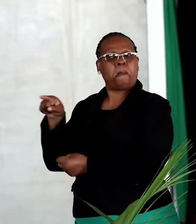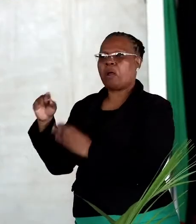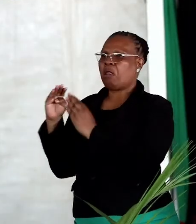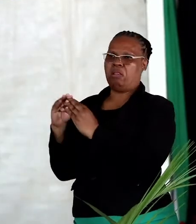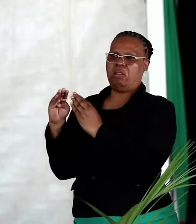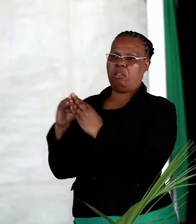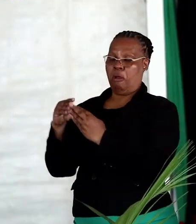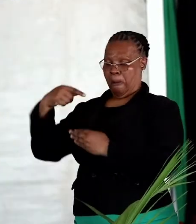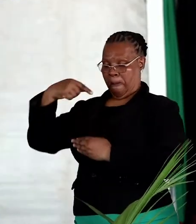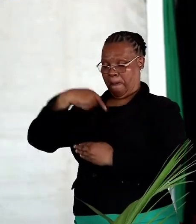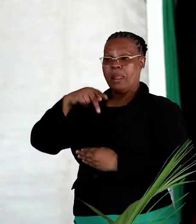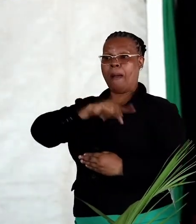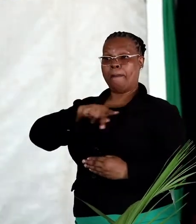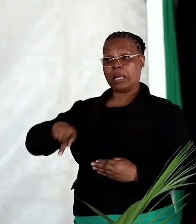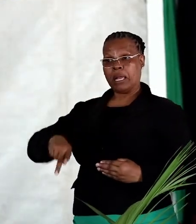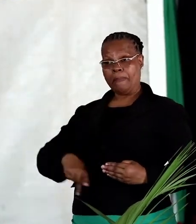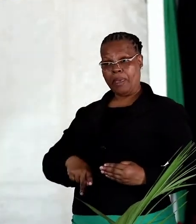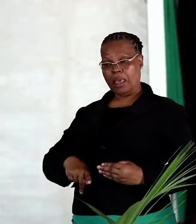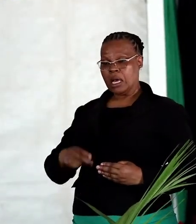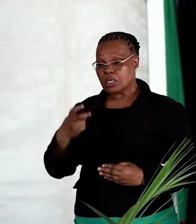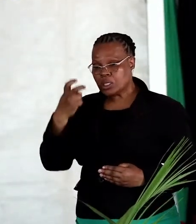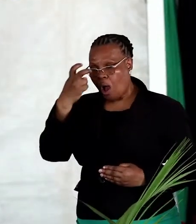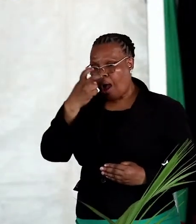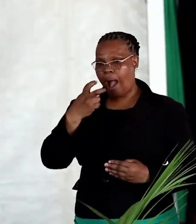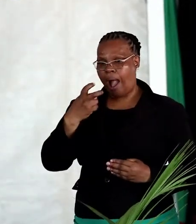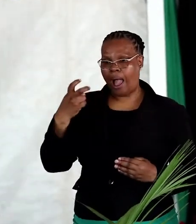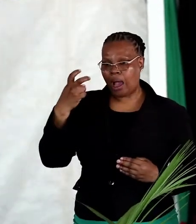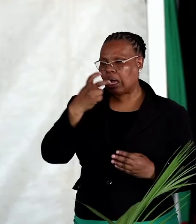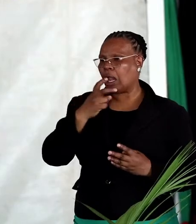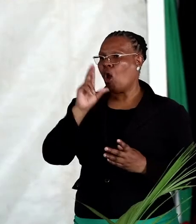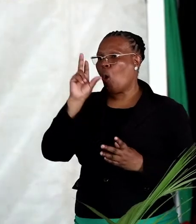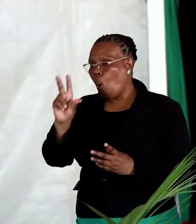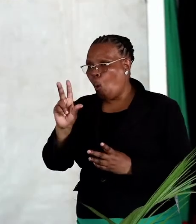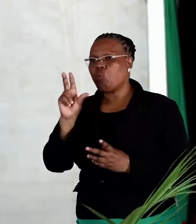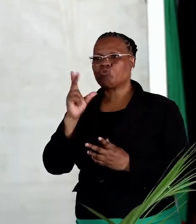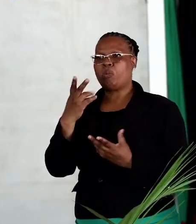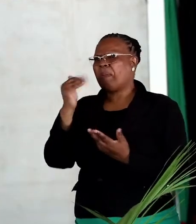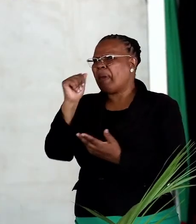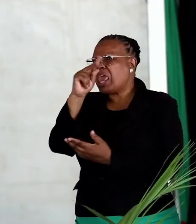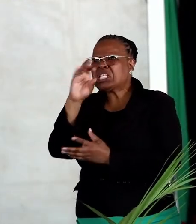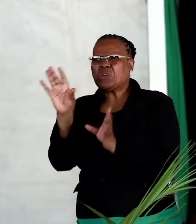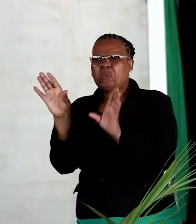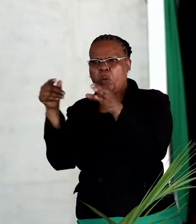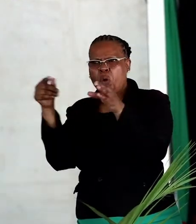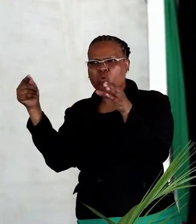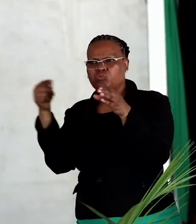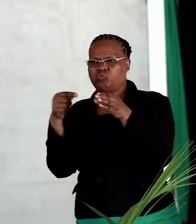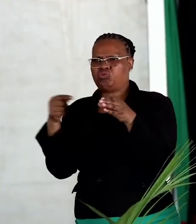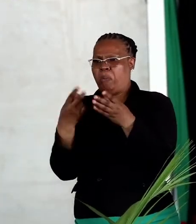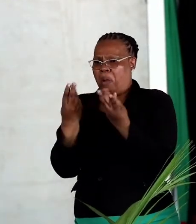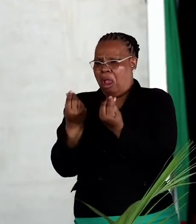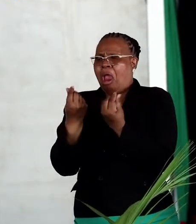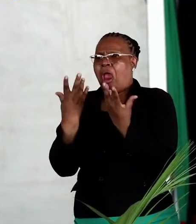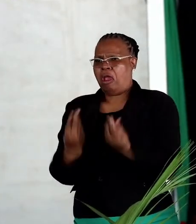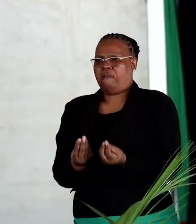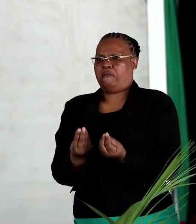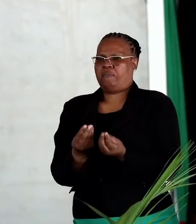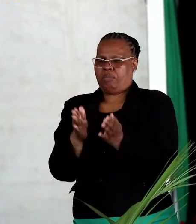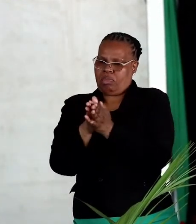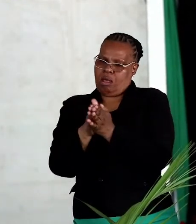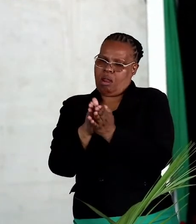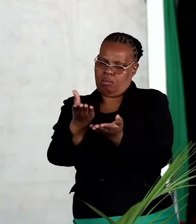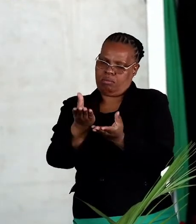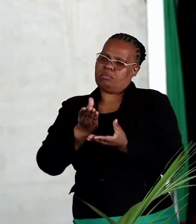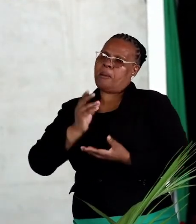embuthweni eGood Samaritan. Oza ugqibezela lendlu. Ukwenzela into kokubana lithi xa ukwazi xa lilala ngoba